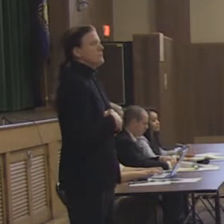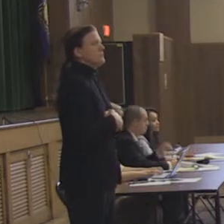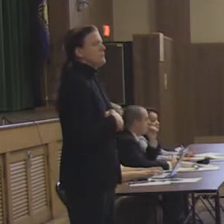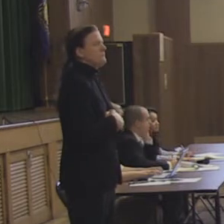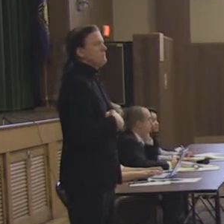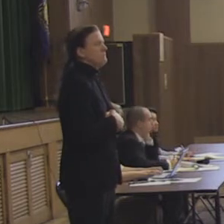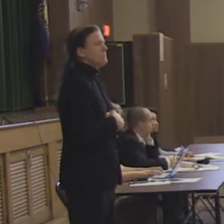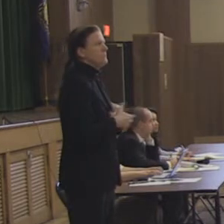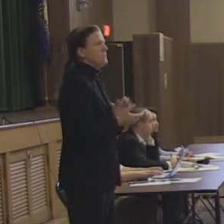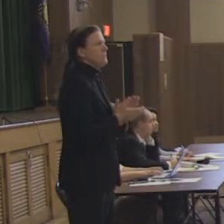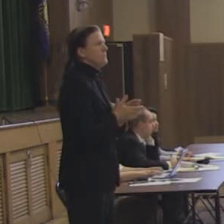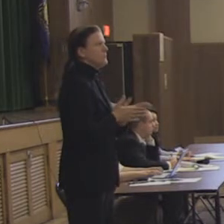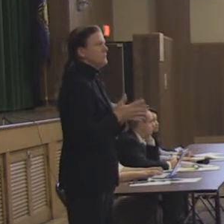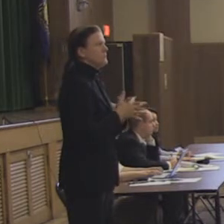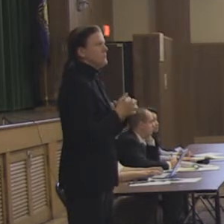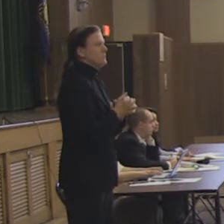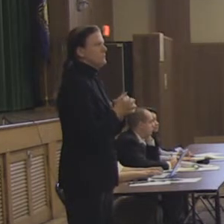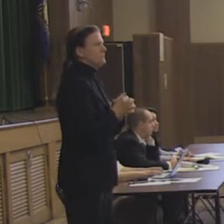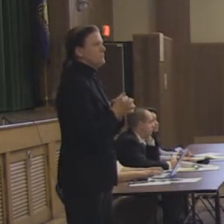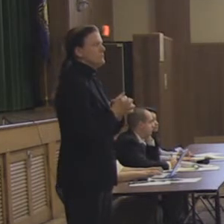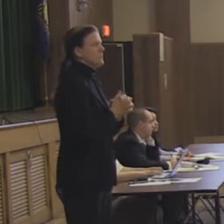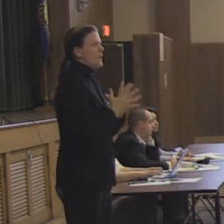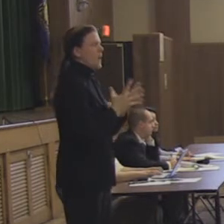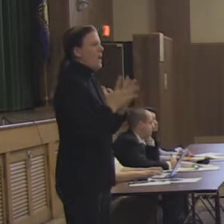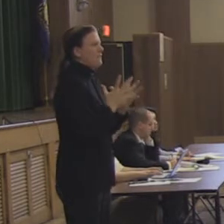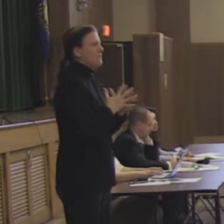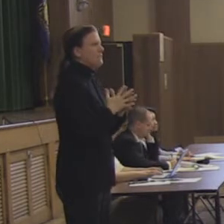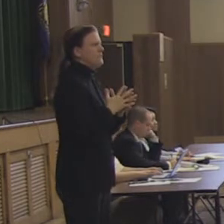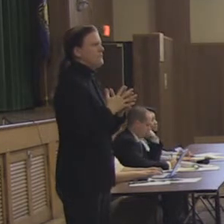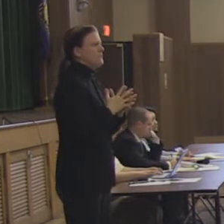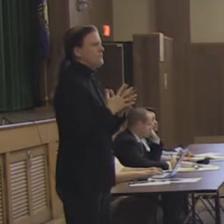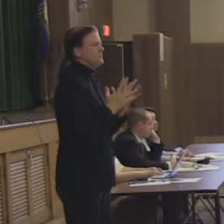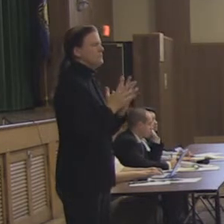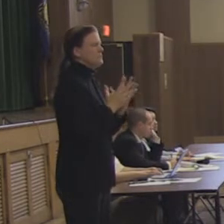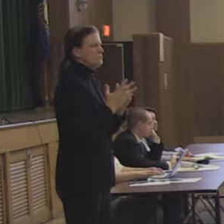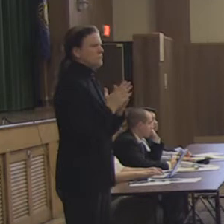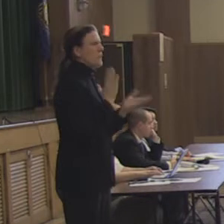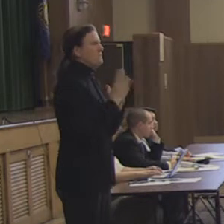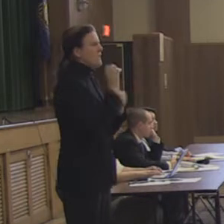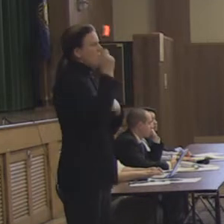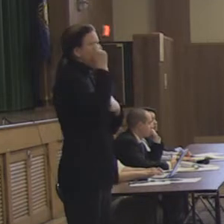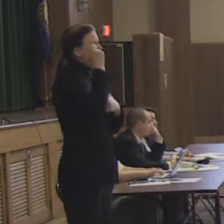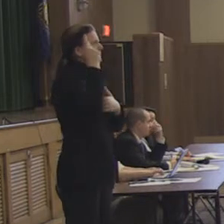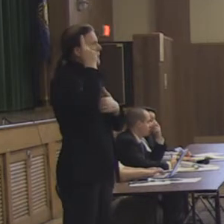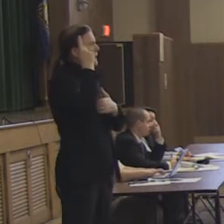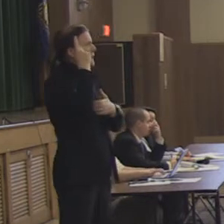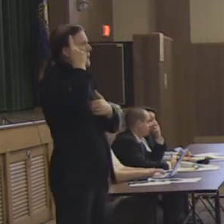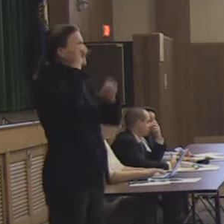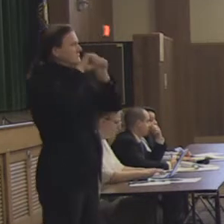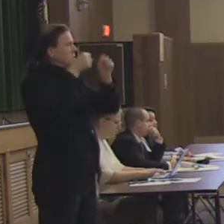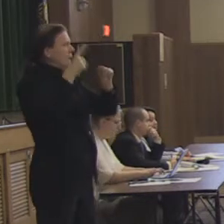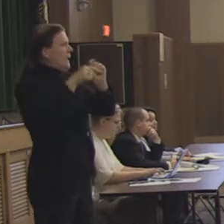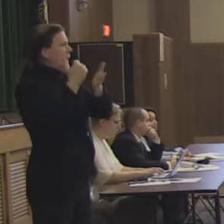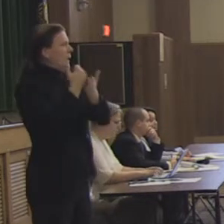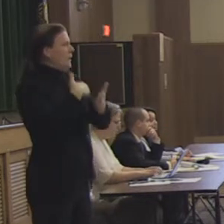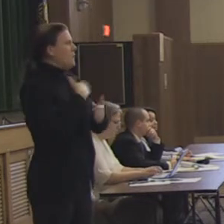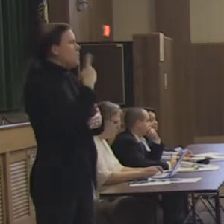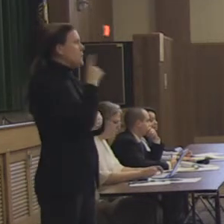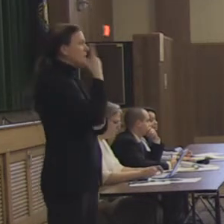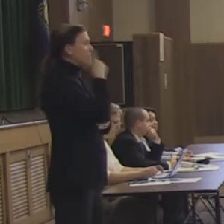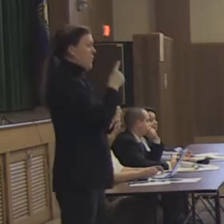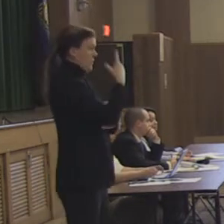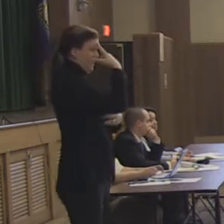The largest framework for what I want to say is something which perhaps the political system cannot help with very much, which is the development of the mental